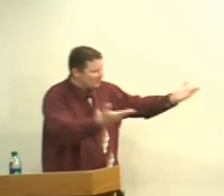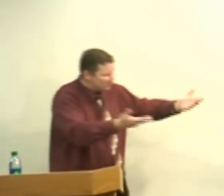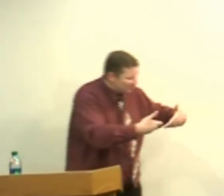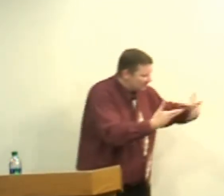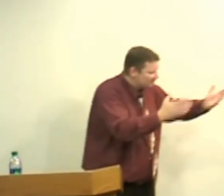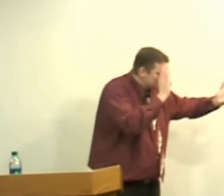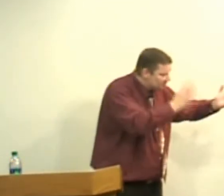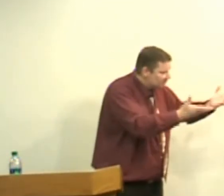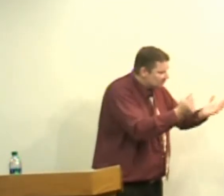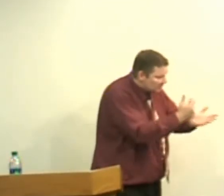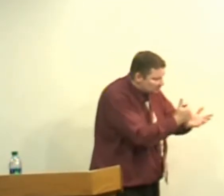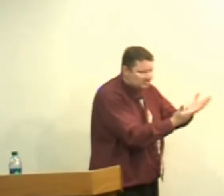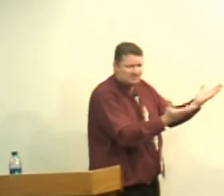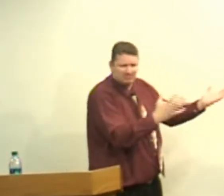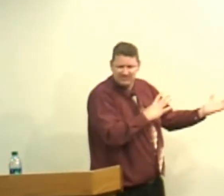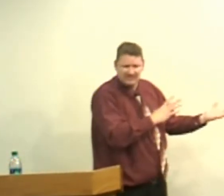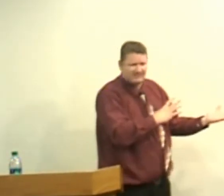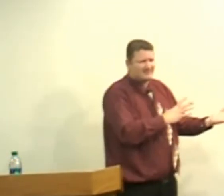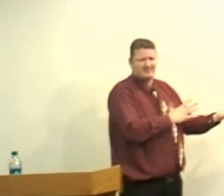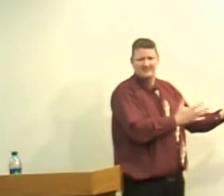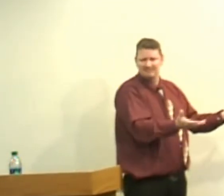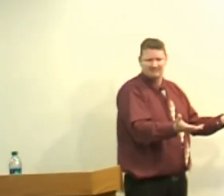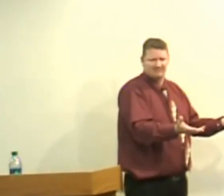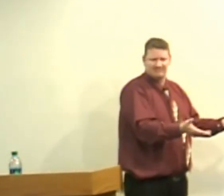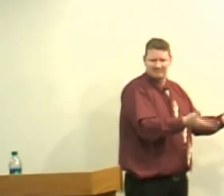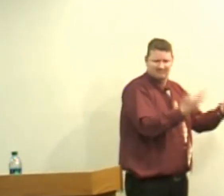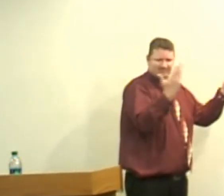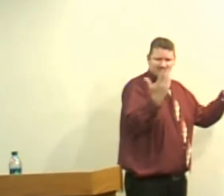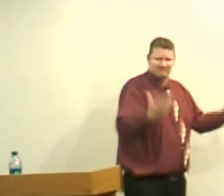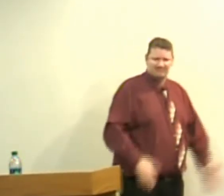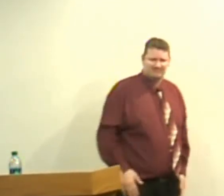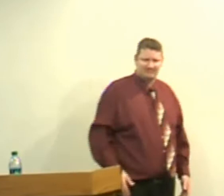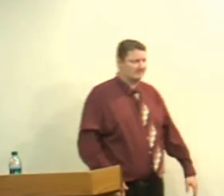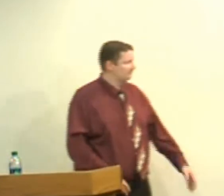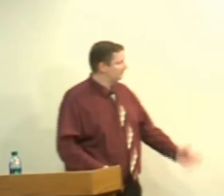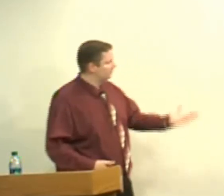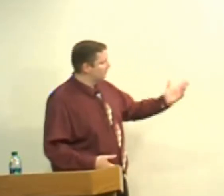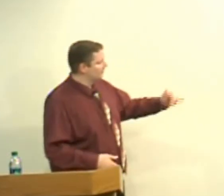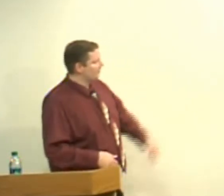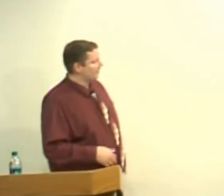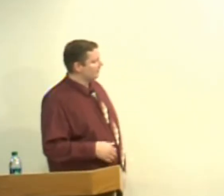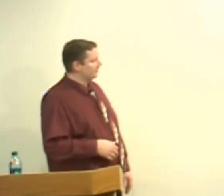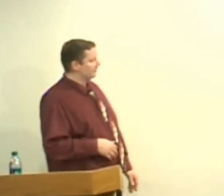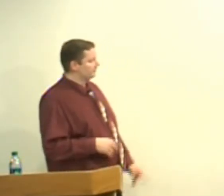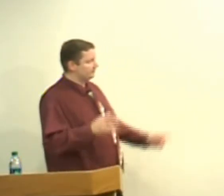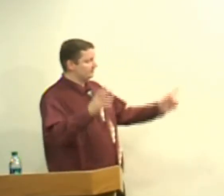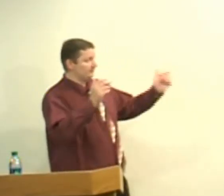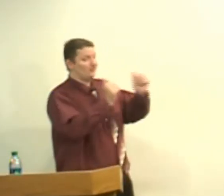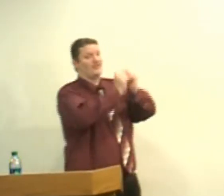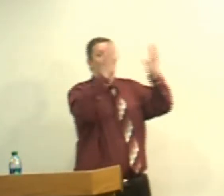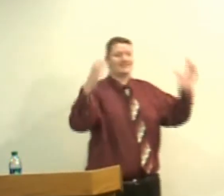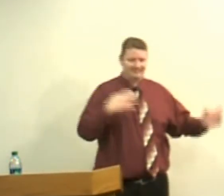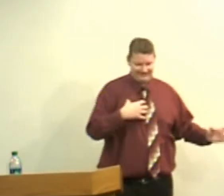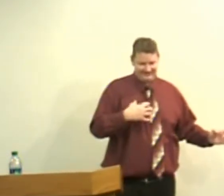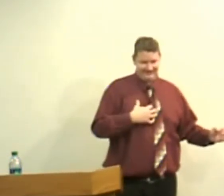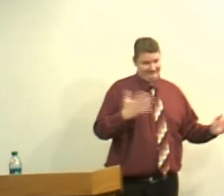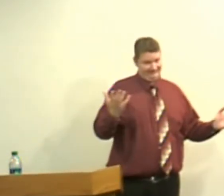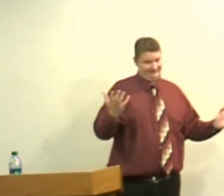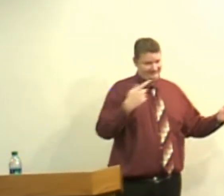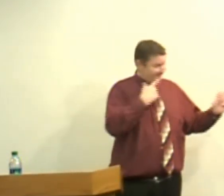It doesn't matter who they are. You welcome them. You help them. You assist them. So not just friends, but people that you don't